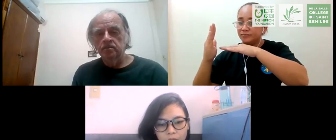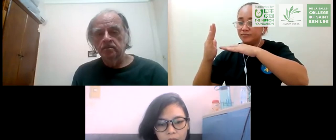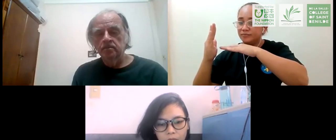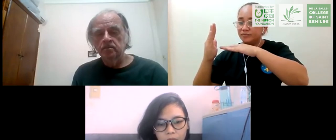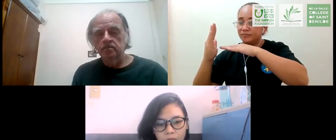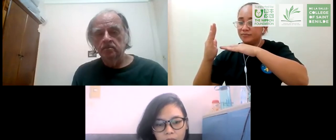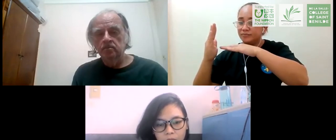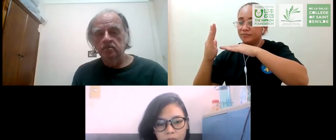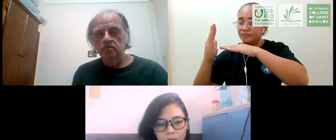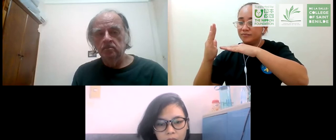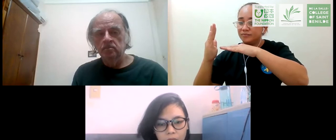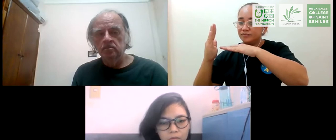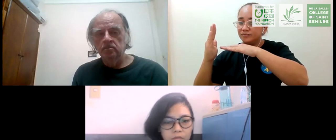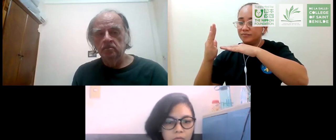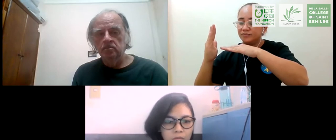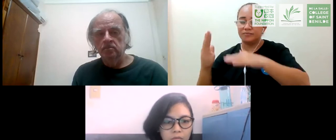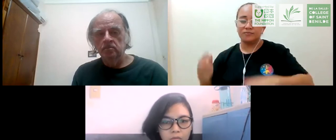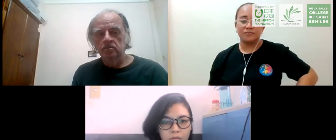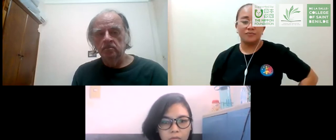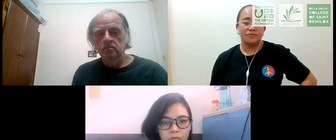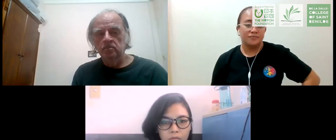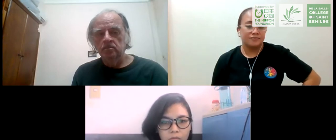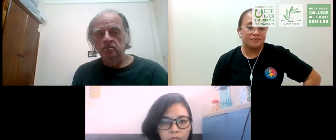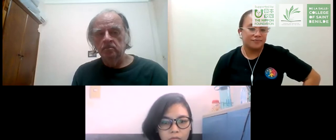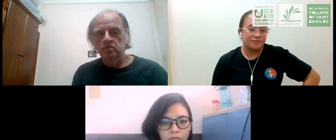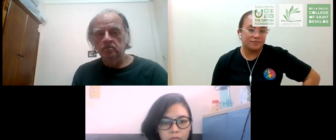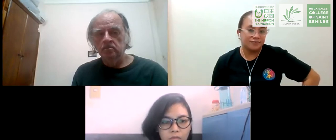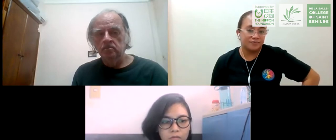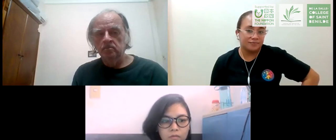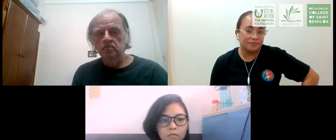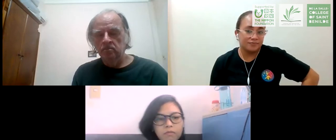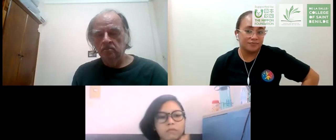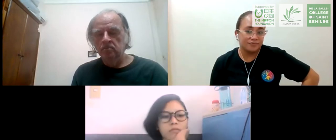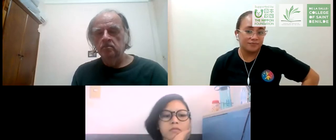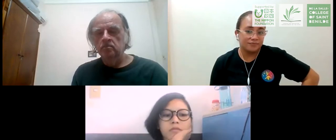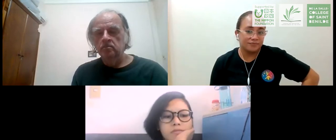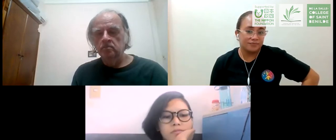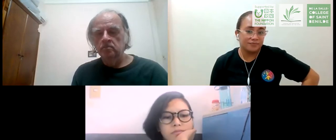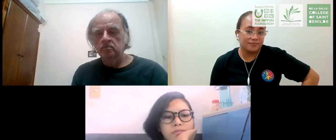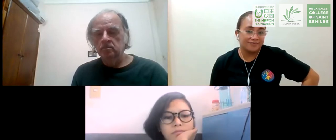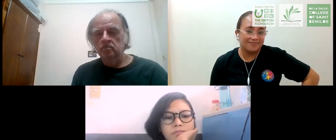Some signing up and some signing outwards. So